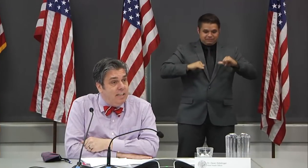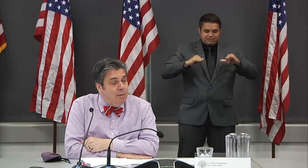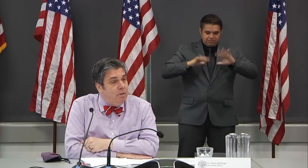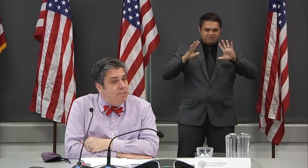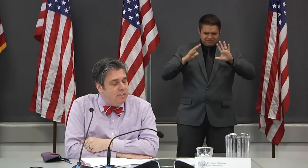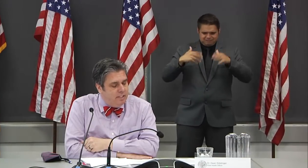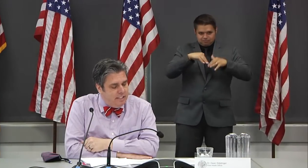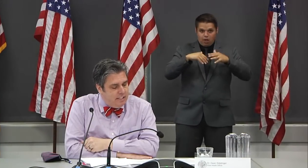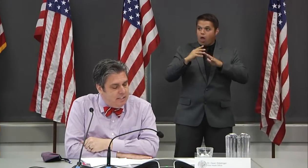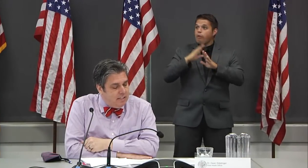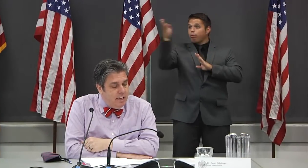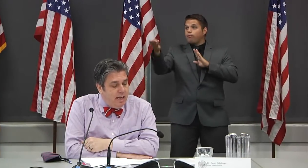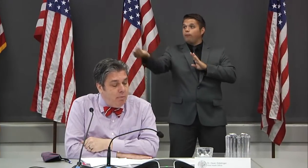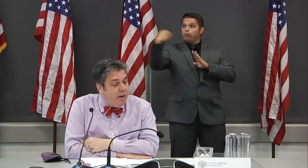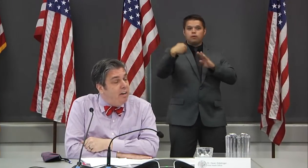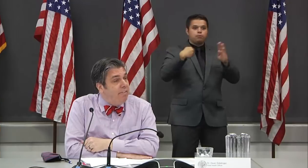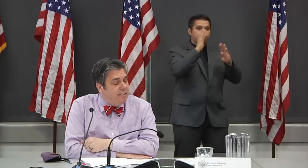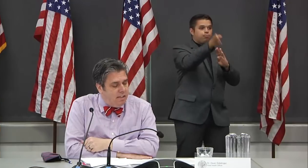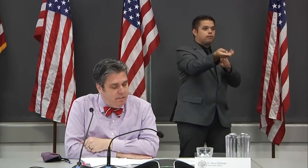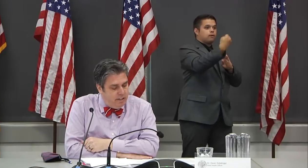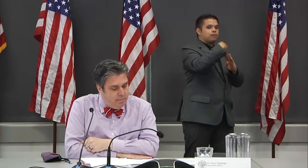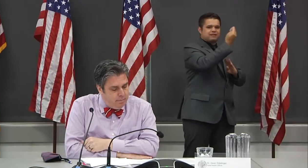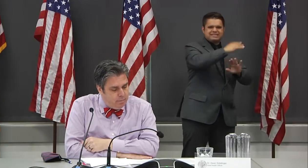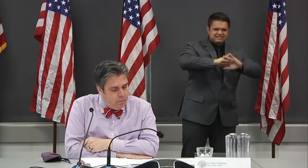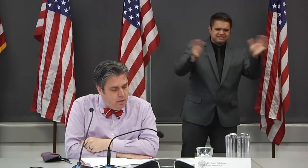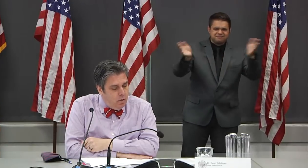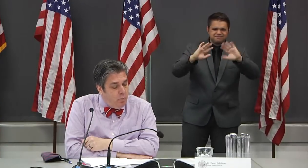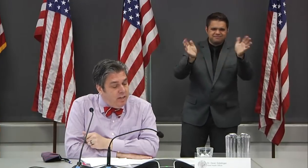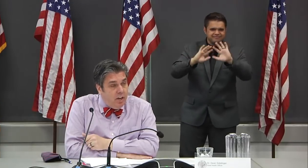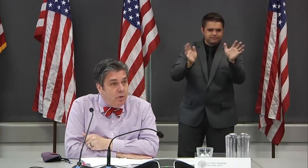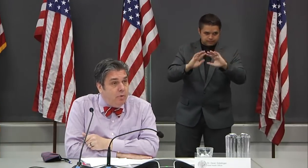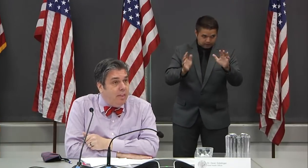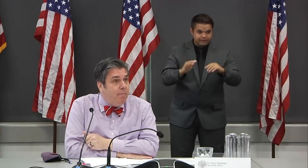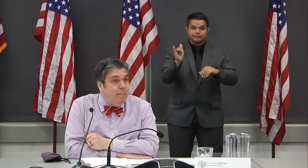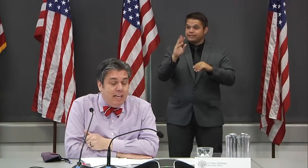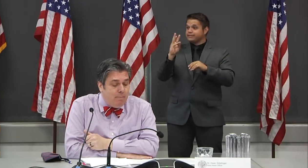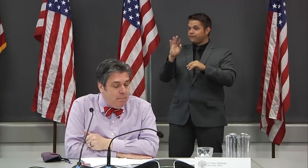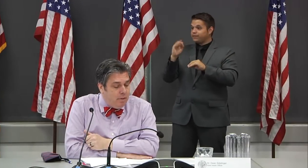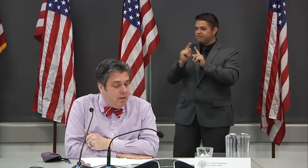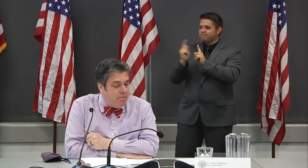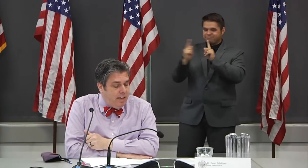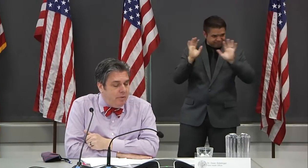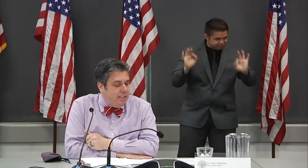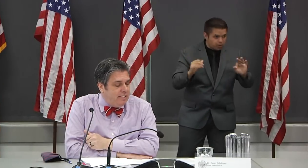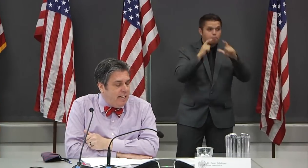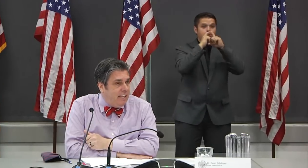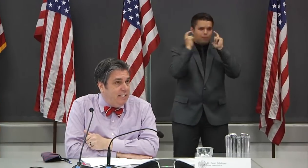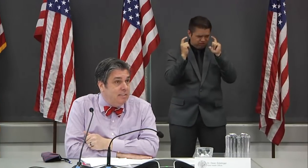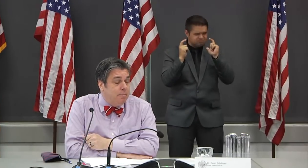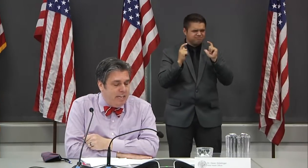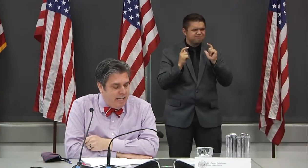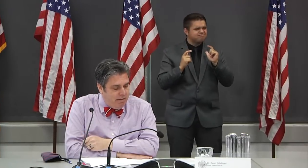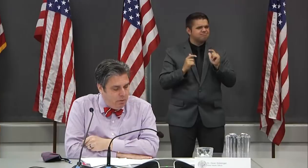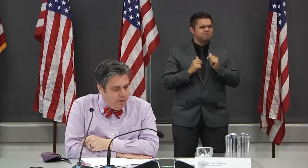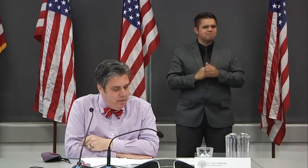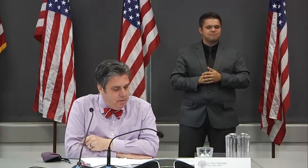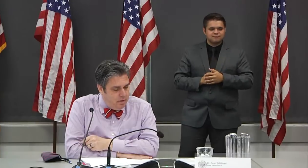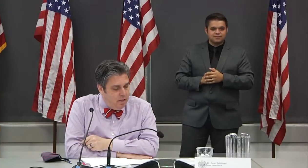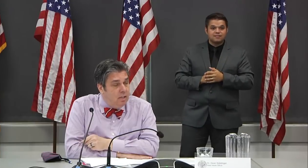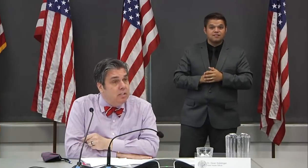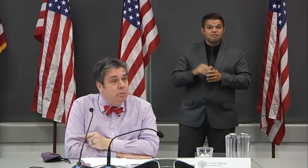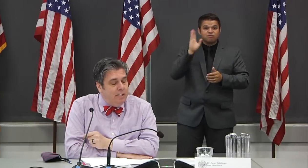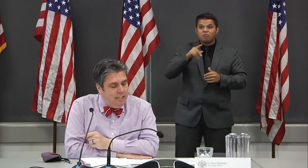outside, keep your physical distance and wear a face covering. We know that many people are following these guidelines, but not